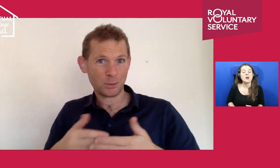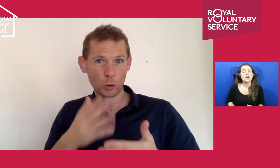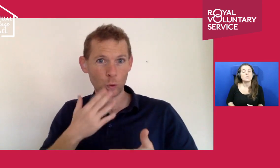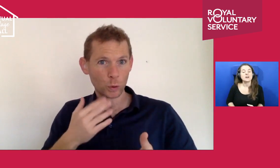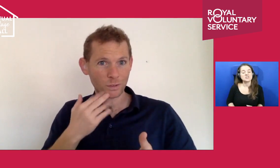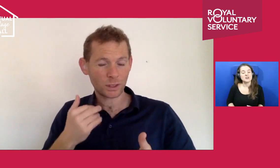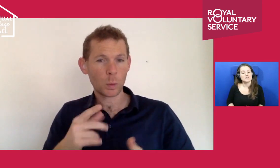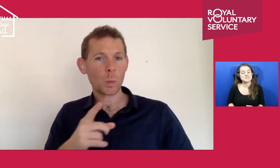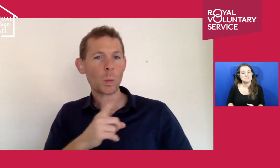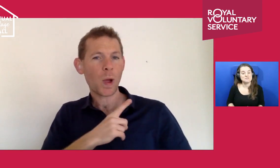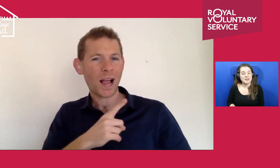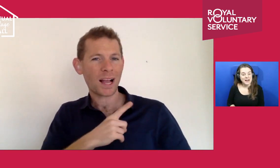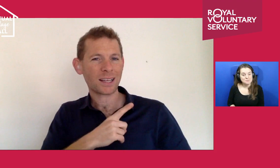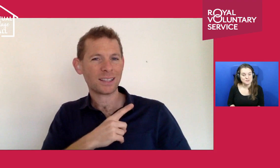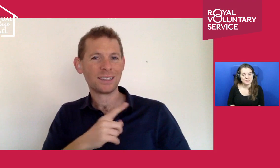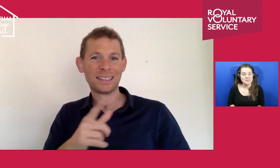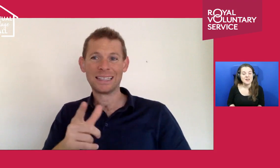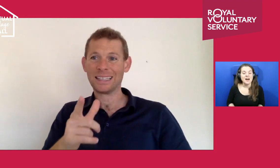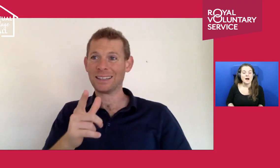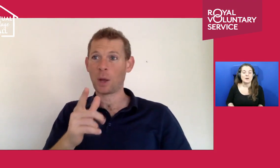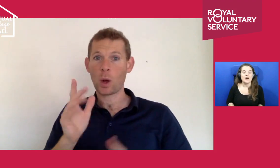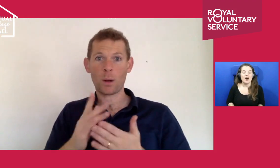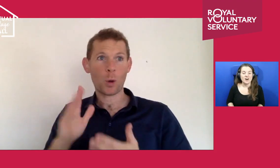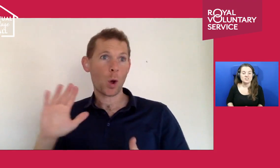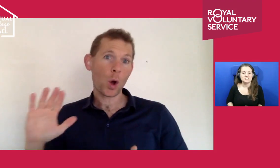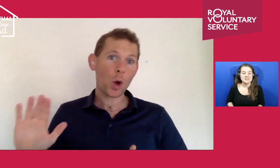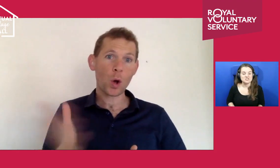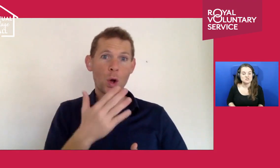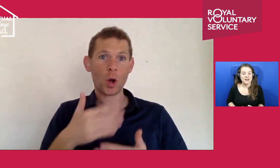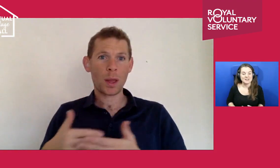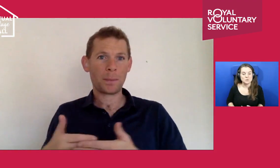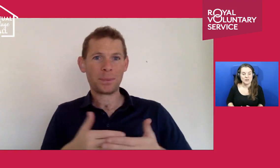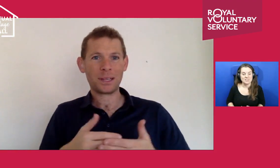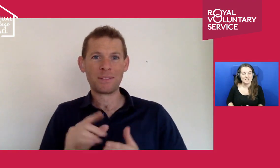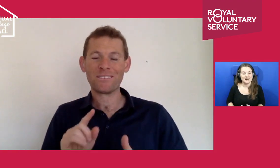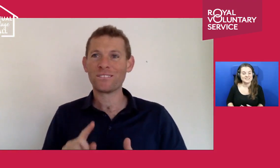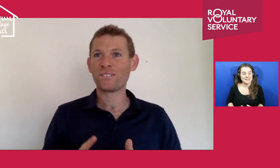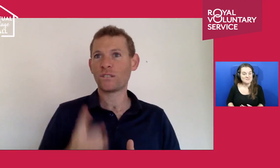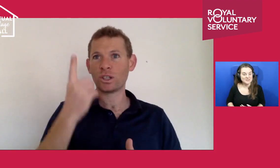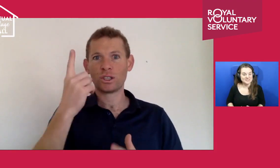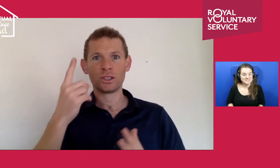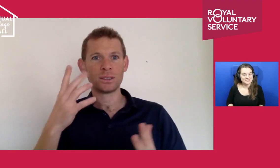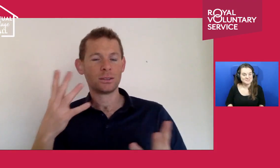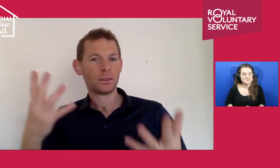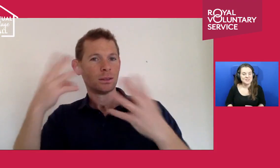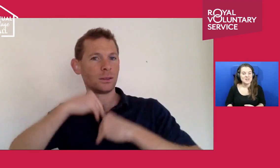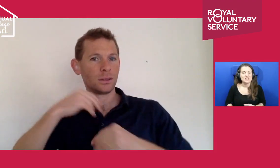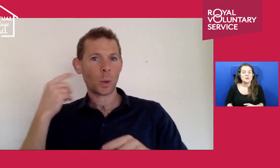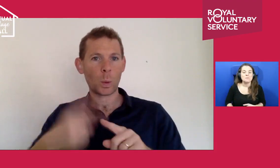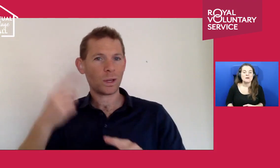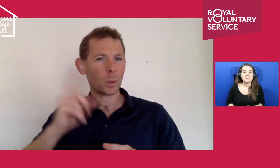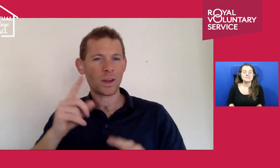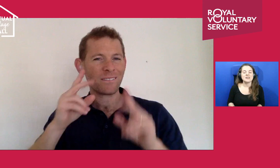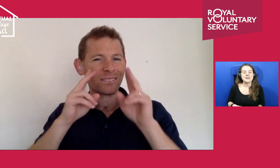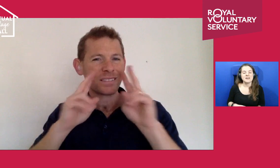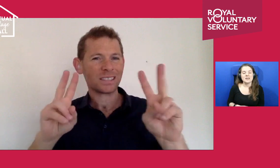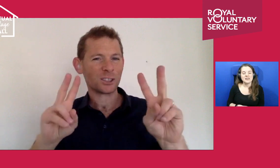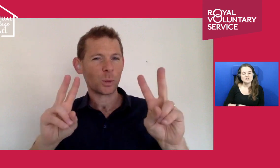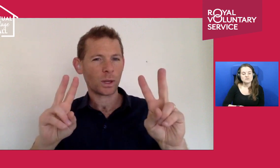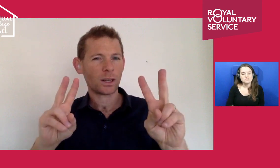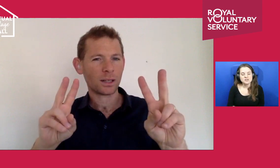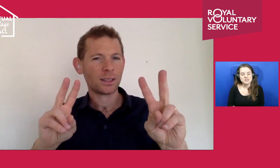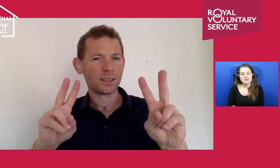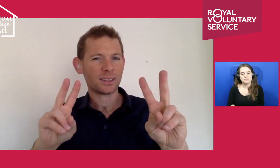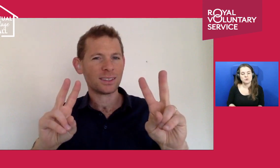So we're going to cover some vocabulary about how to interact with infants, because